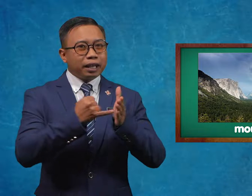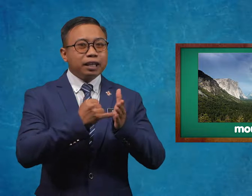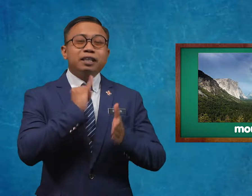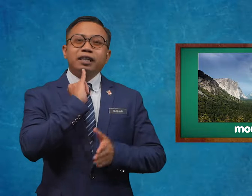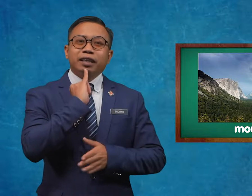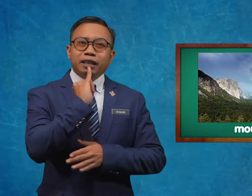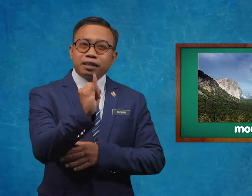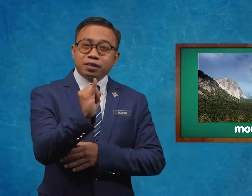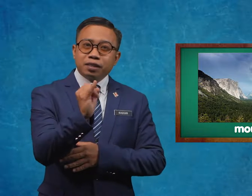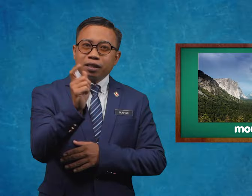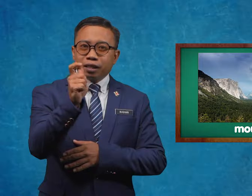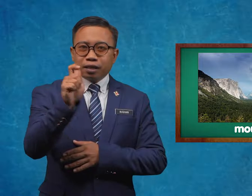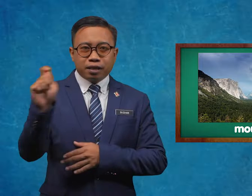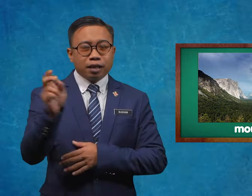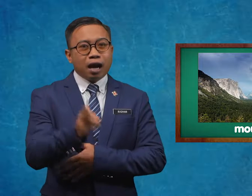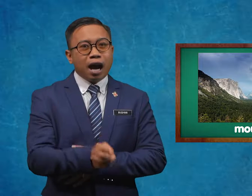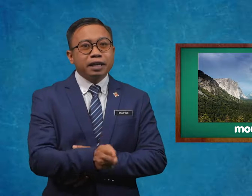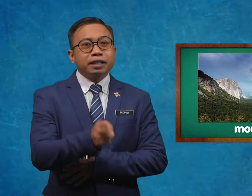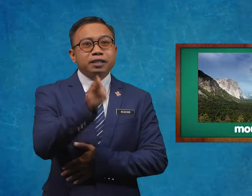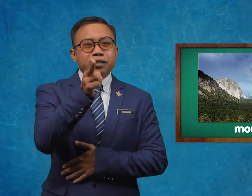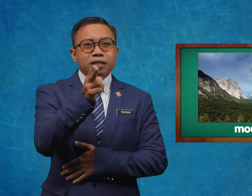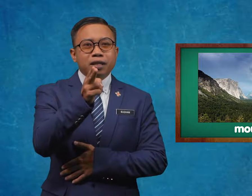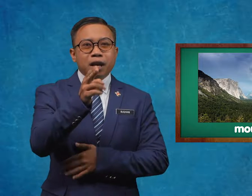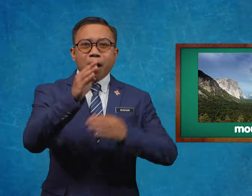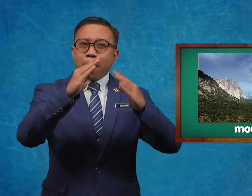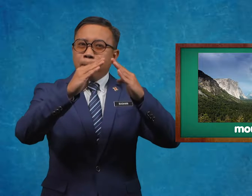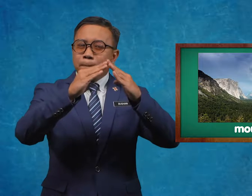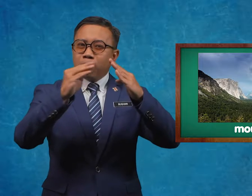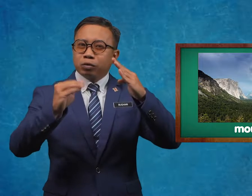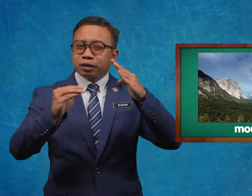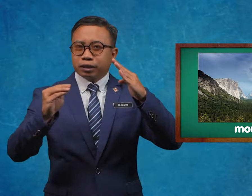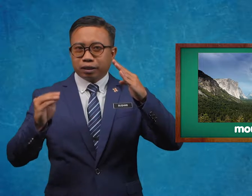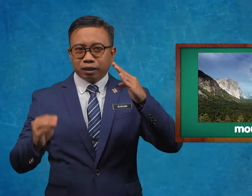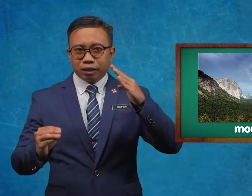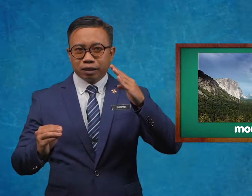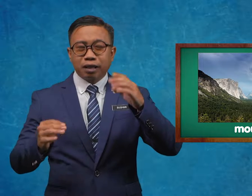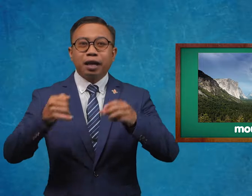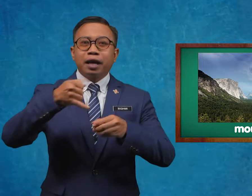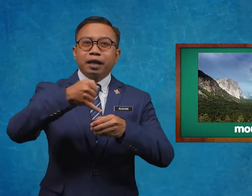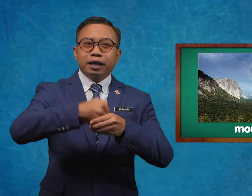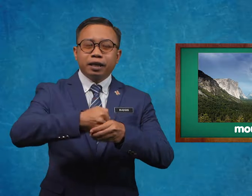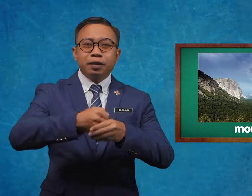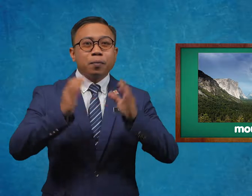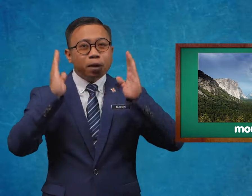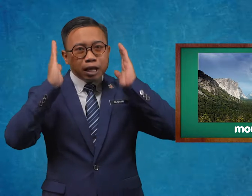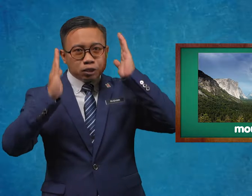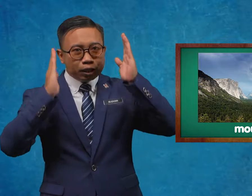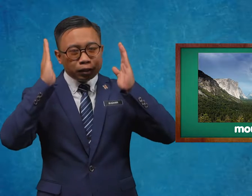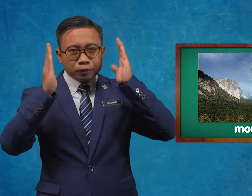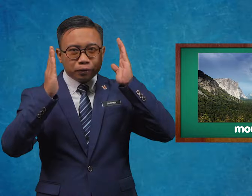It is the highest mountain in Malaysia.